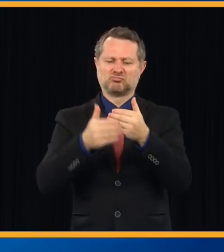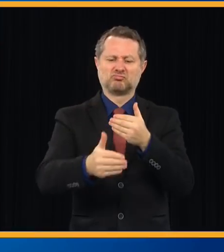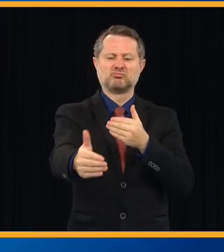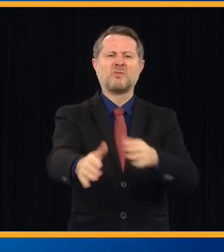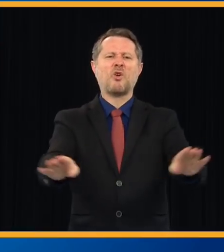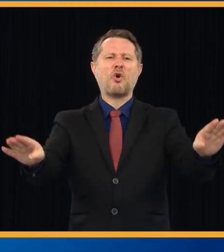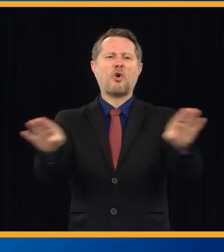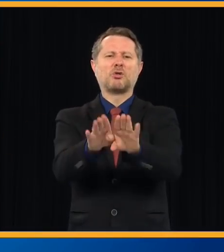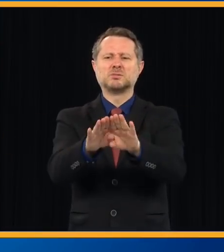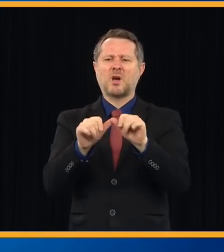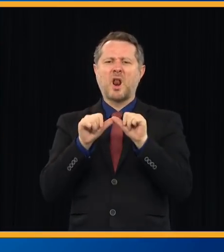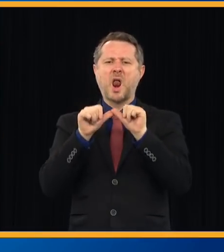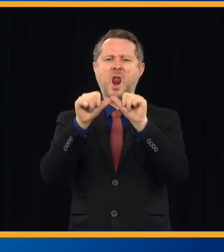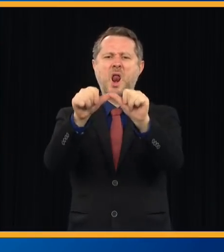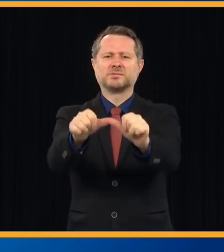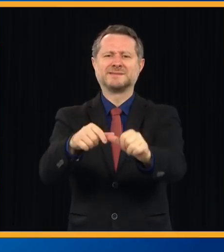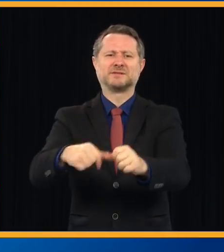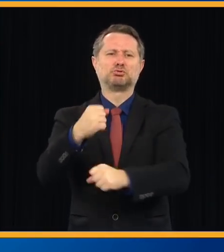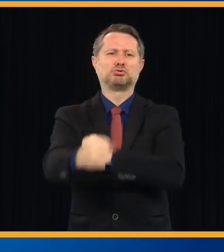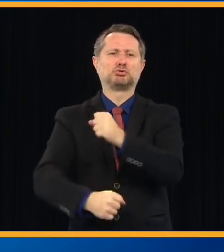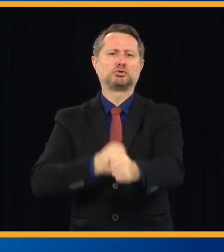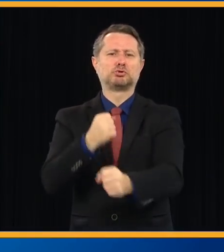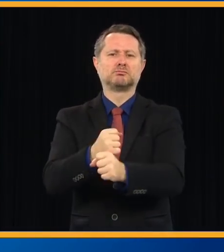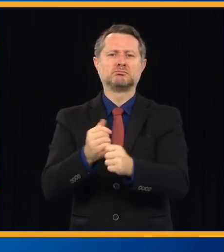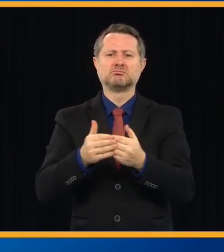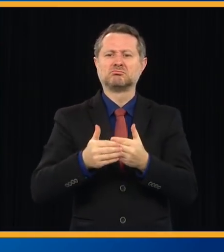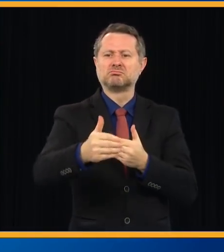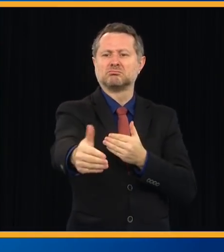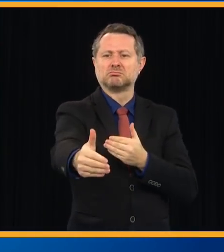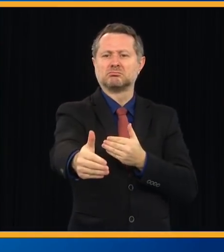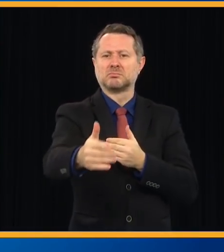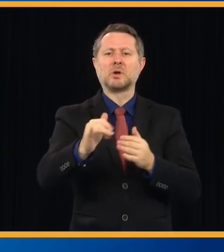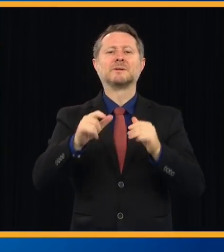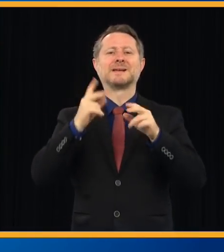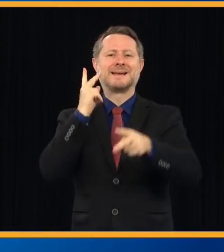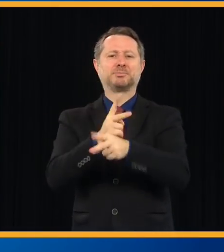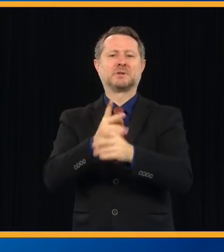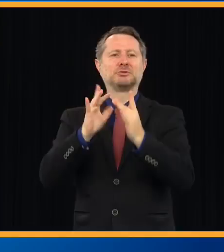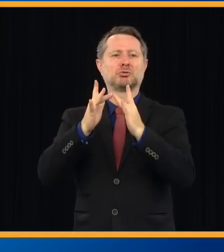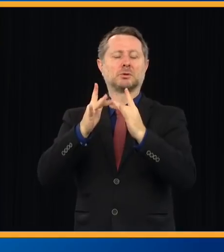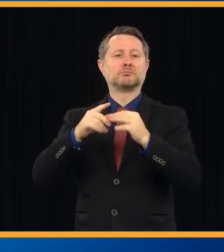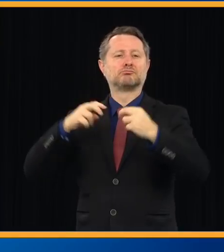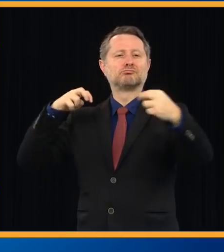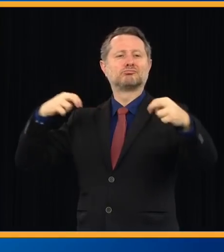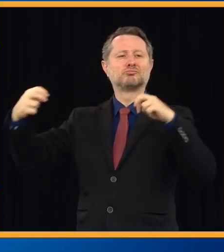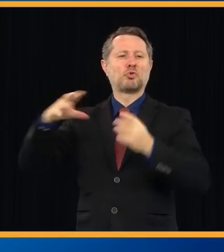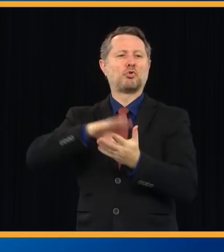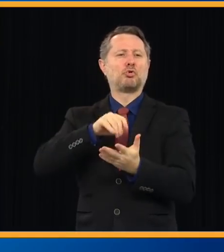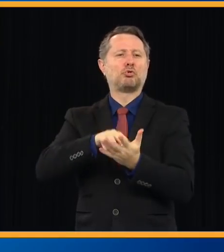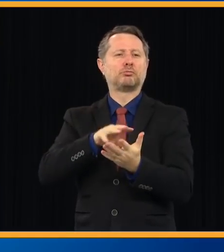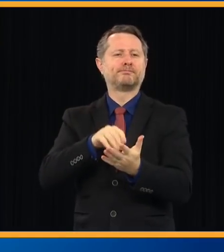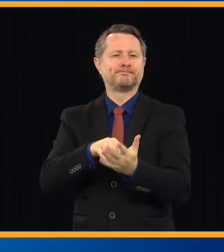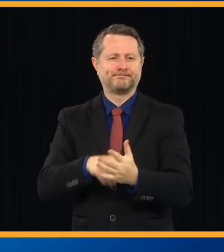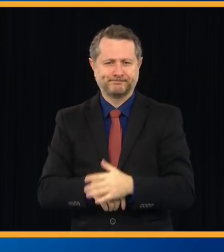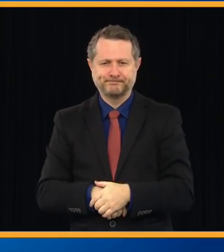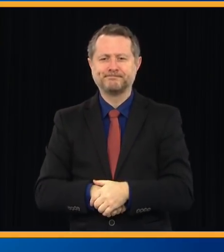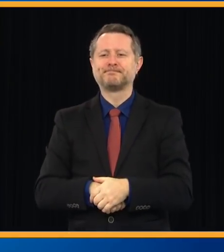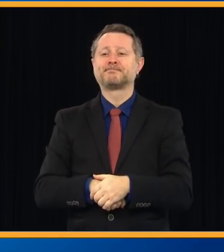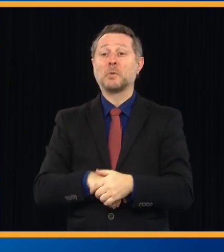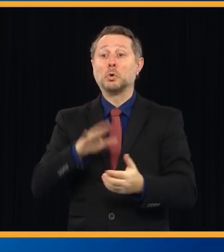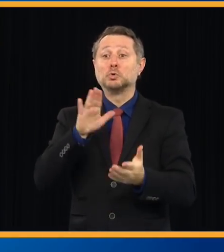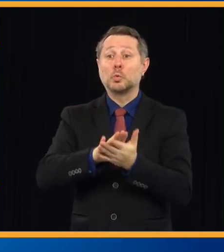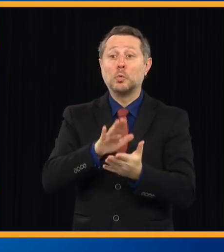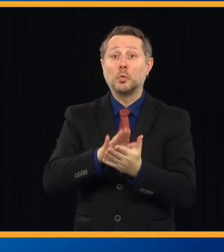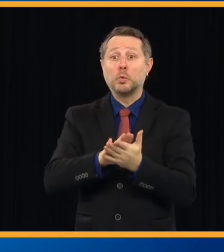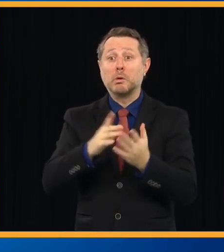closed for the rest of the year. We're going to continue the distance learning programs. Schools have asked about summer